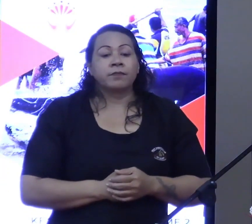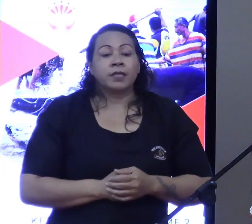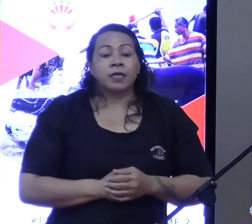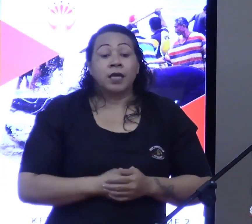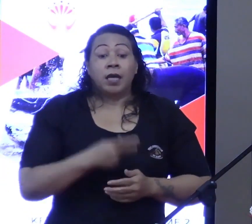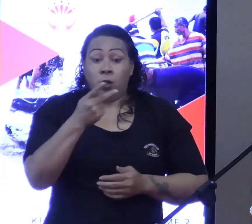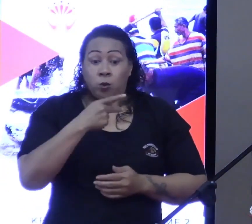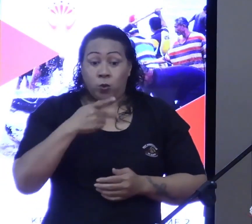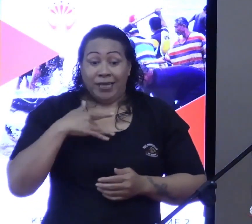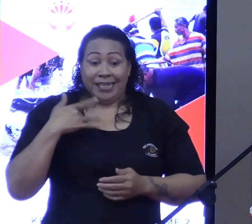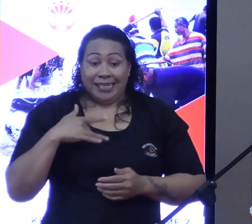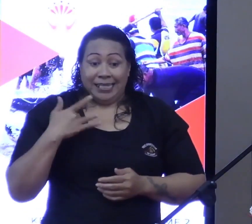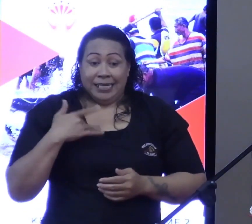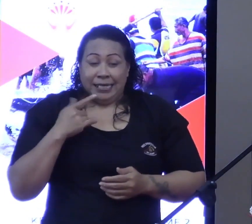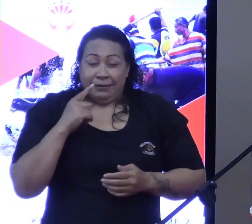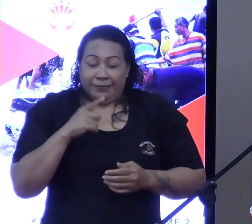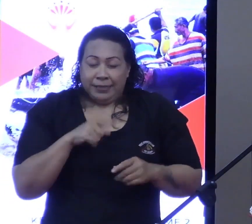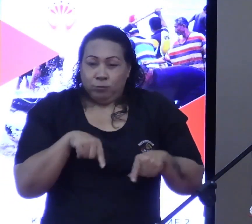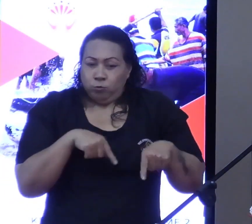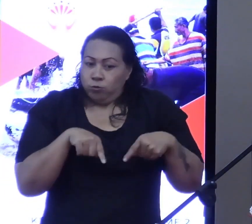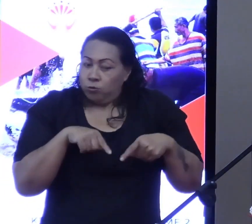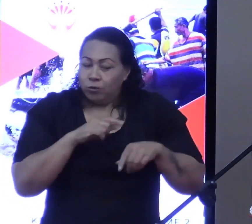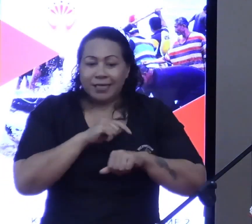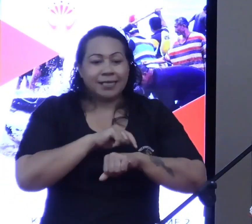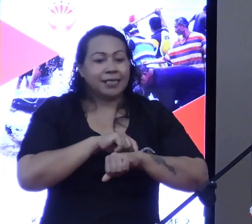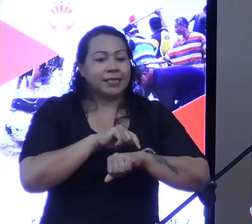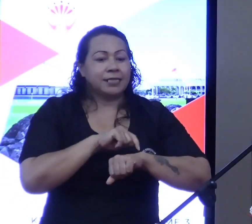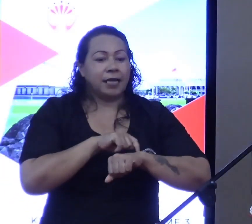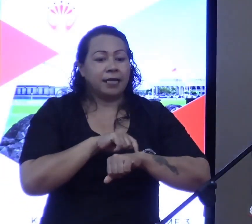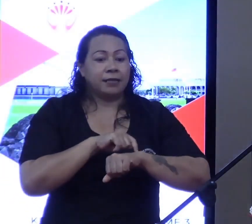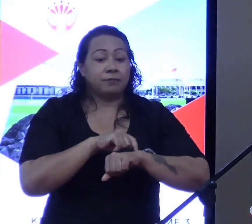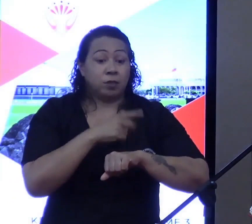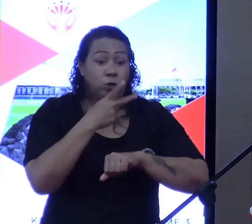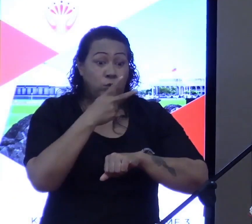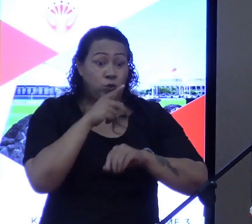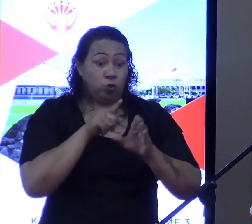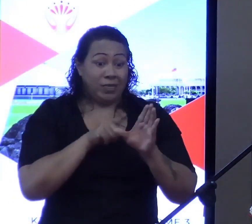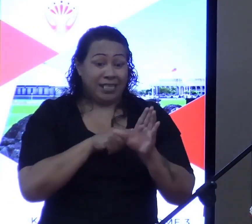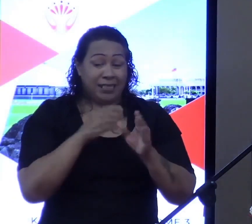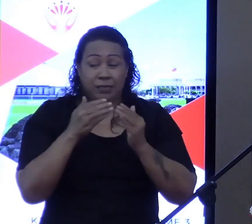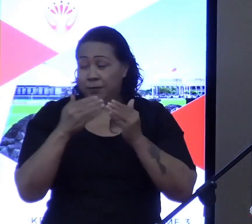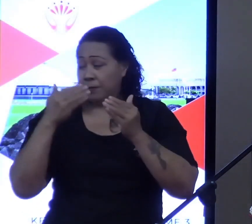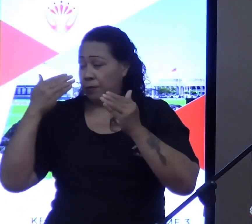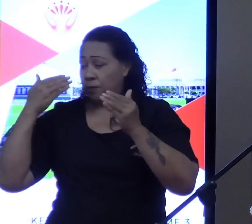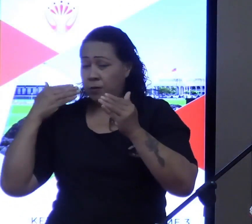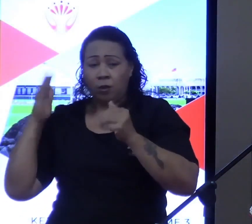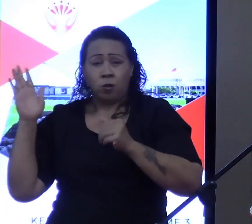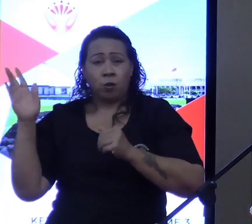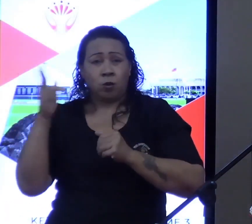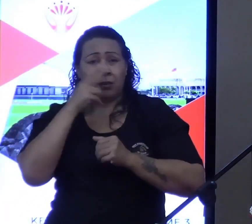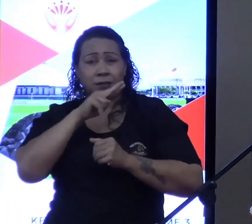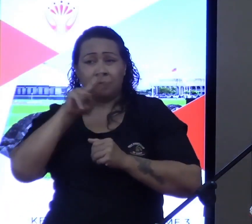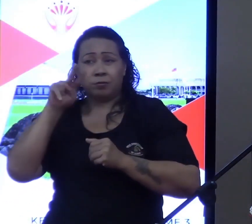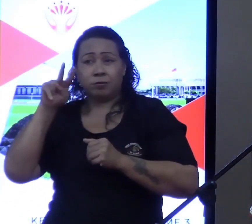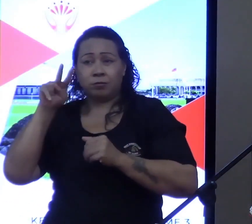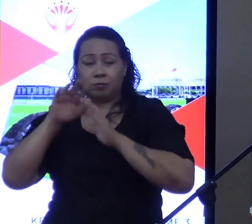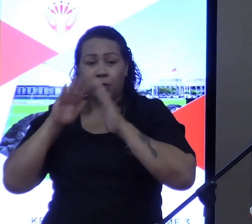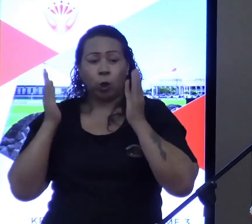We live in unprecedented times. Over the last 2 years, we have all witnessed a global